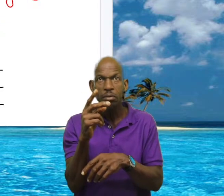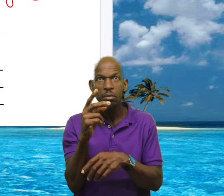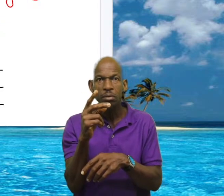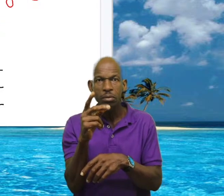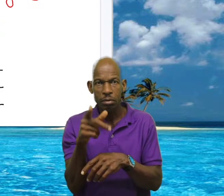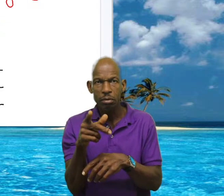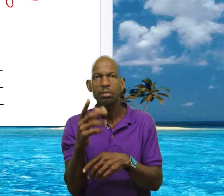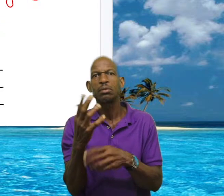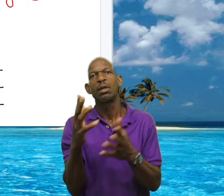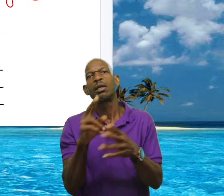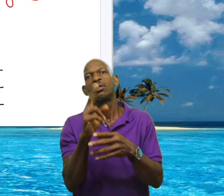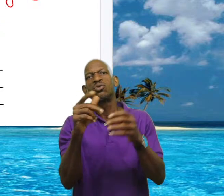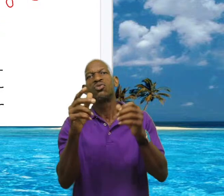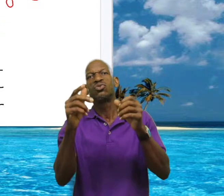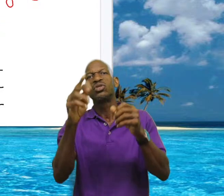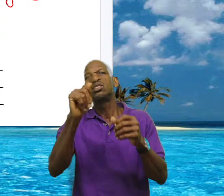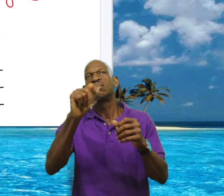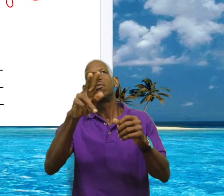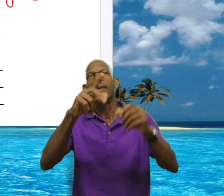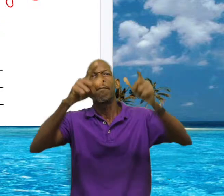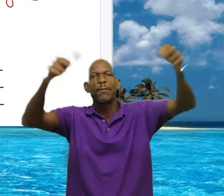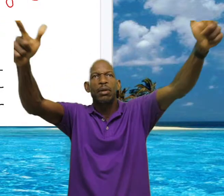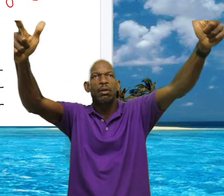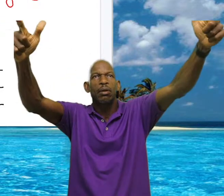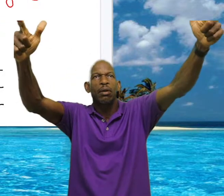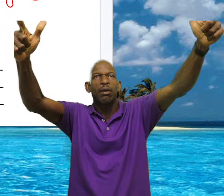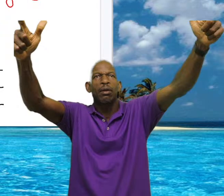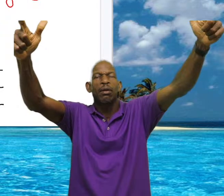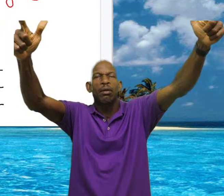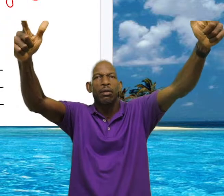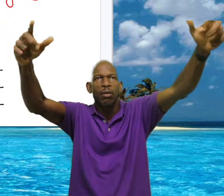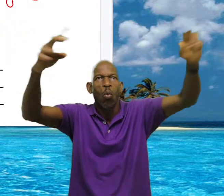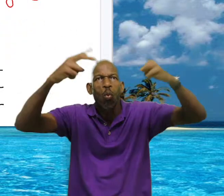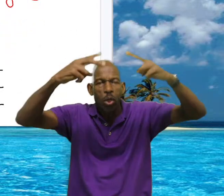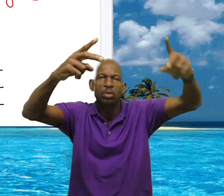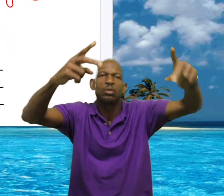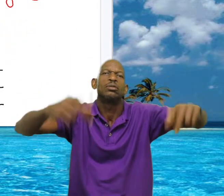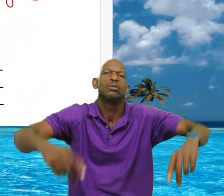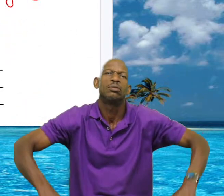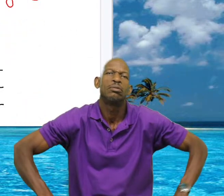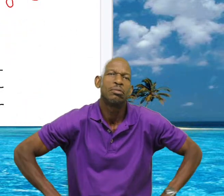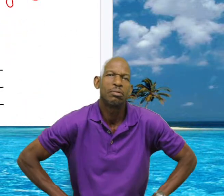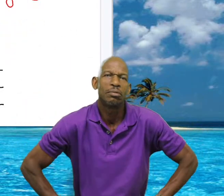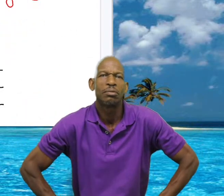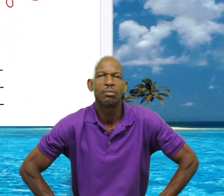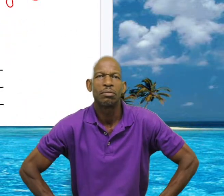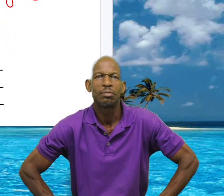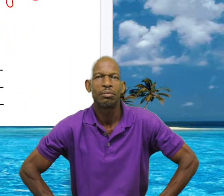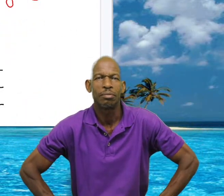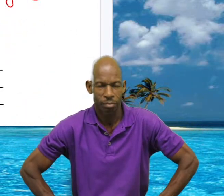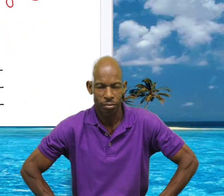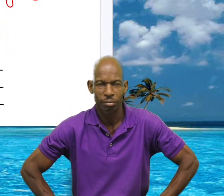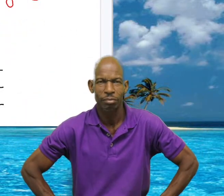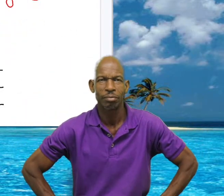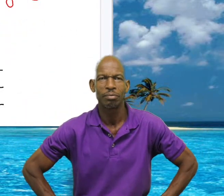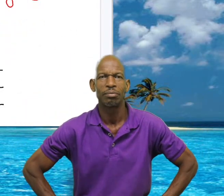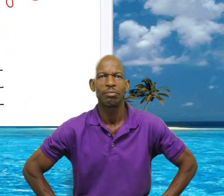seeing the English. So you can match, right? So you have to do that a lot. And when you are communicating